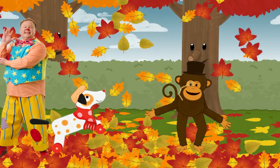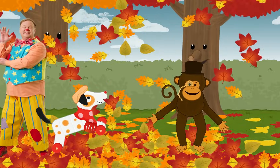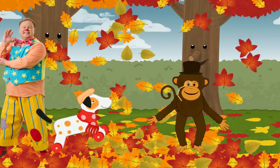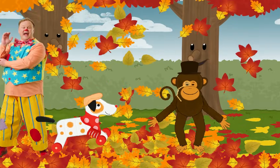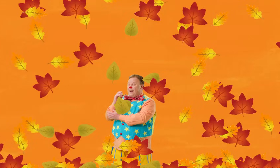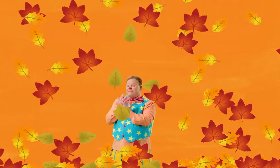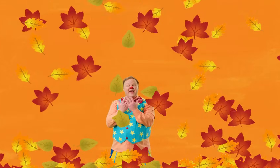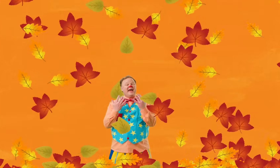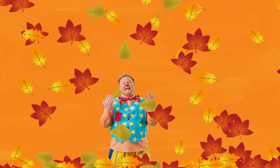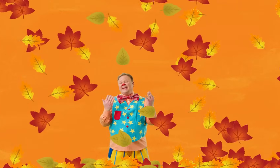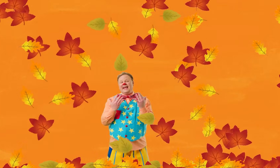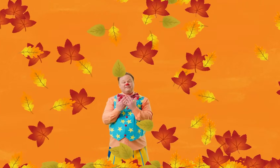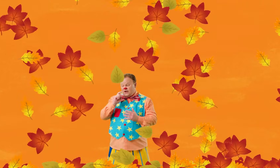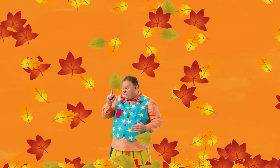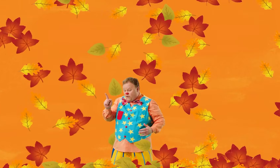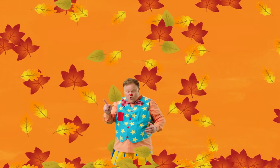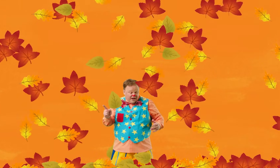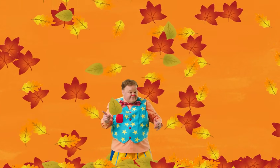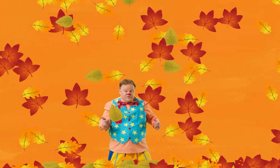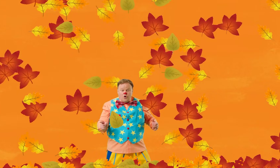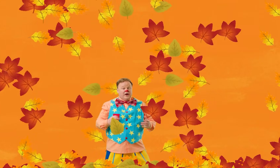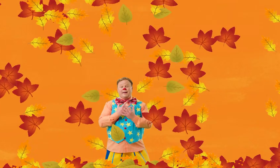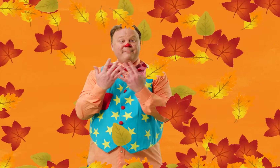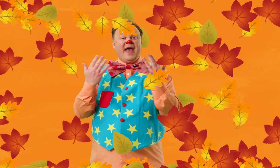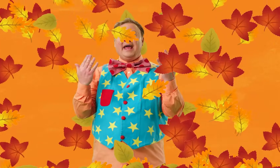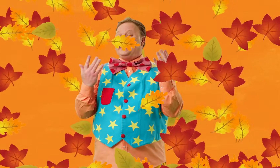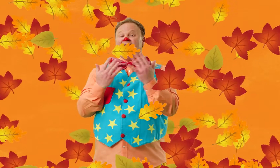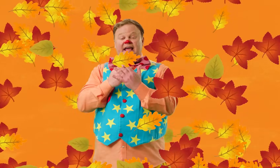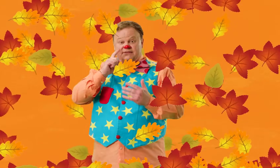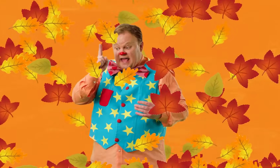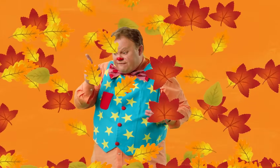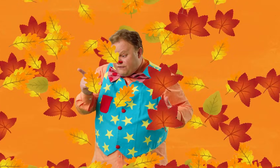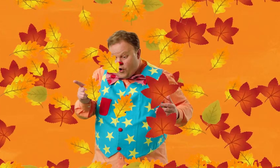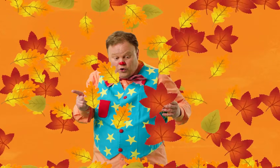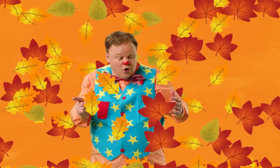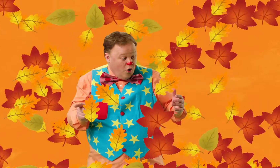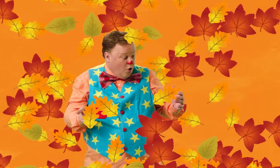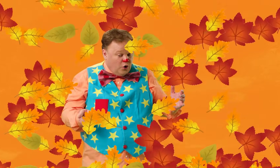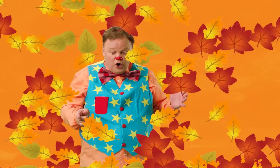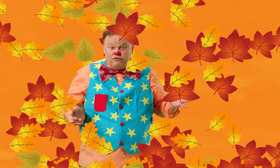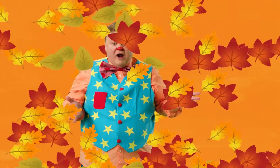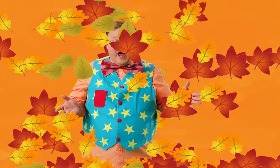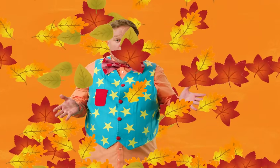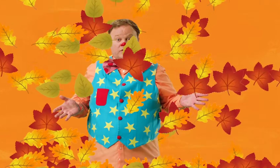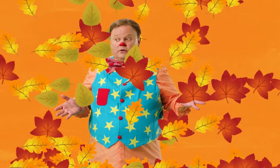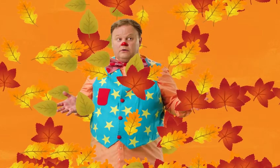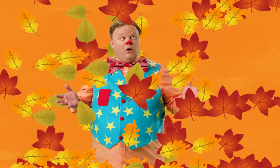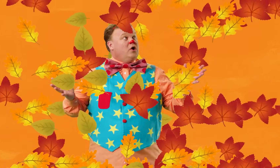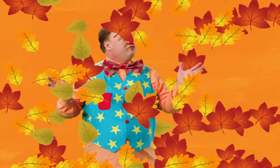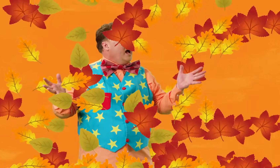trees. Many leaves are falling, falling, many leaves they fall around, all